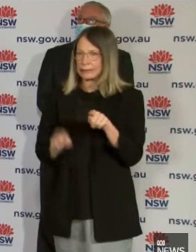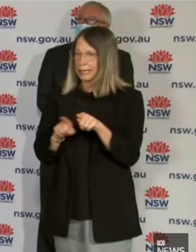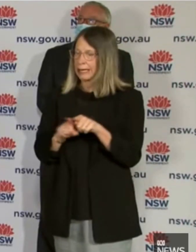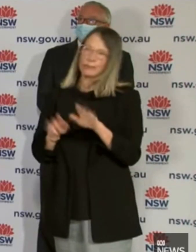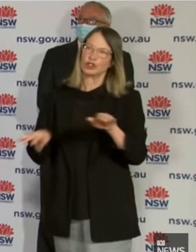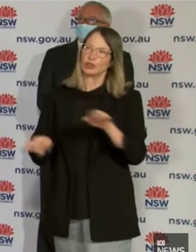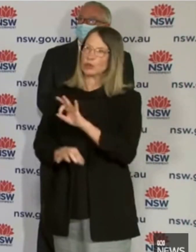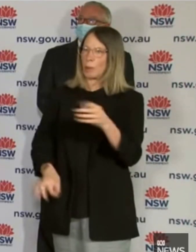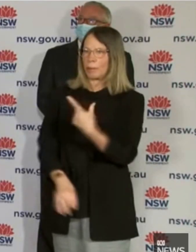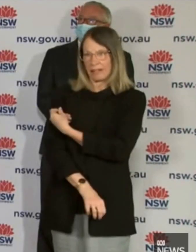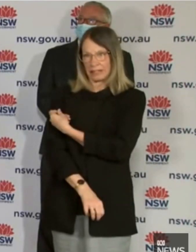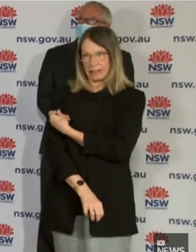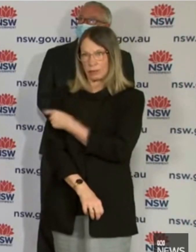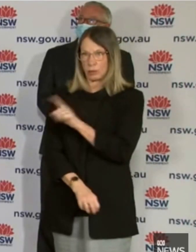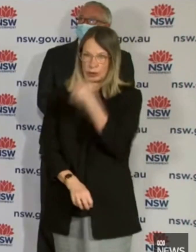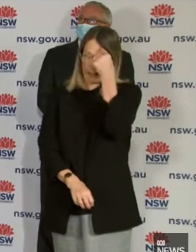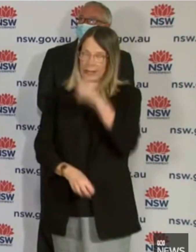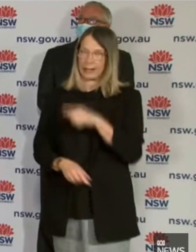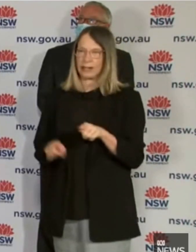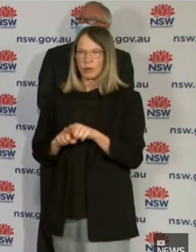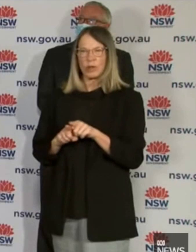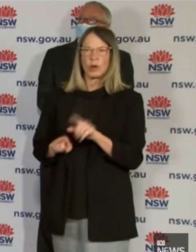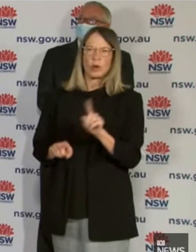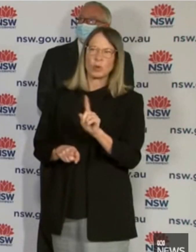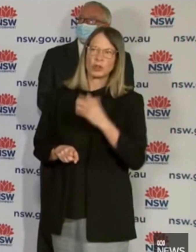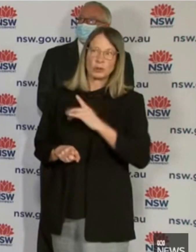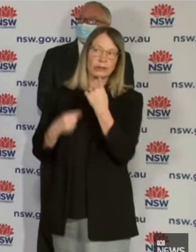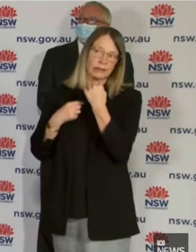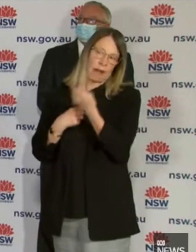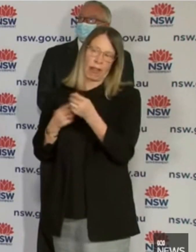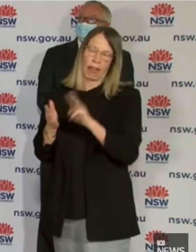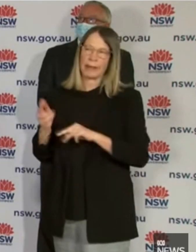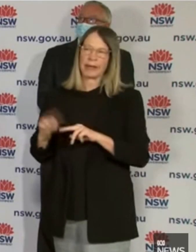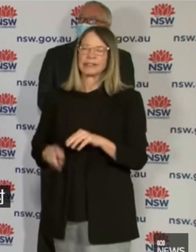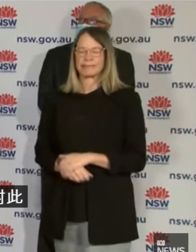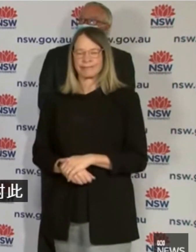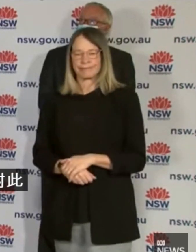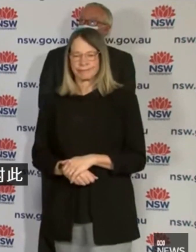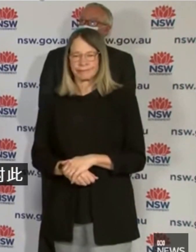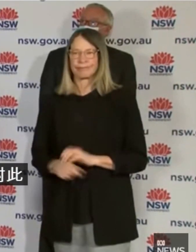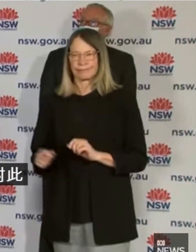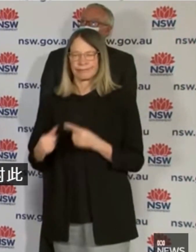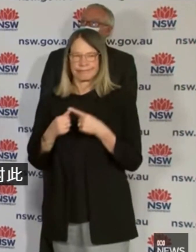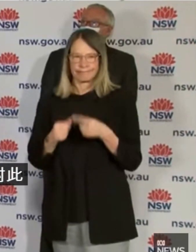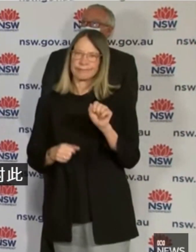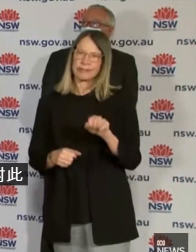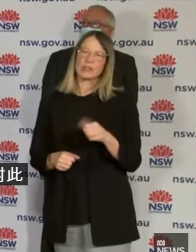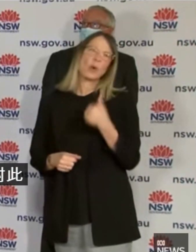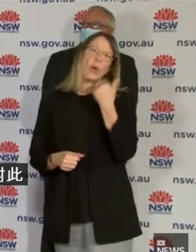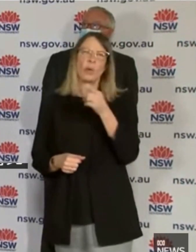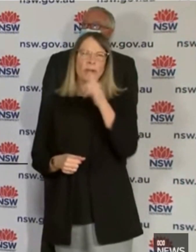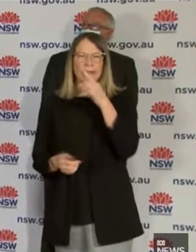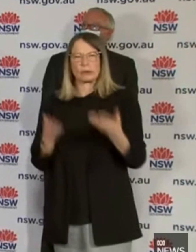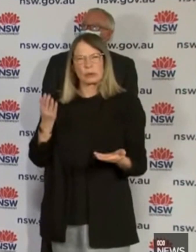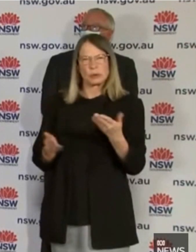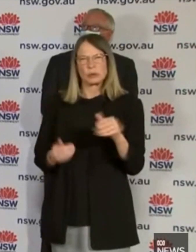your message to parents there? Okay. There are always people who are uncertain about being vaccinated, who are concerned whether it's effective, whether